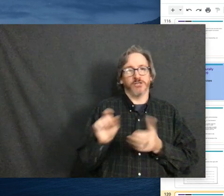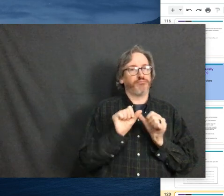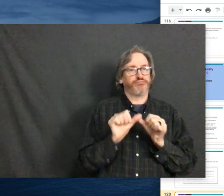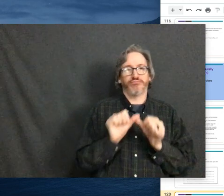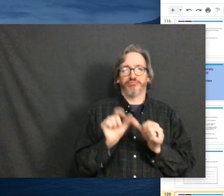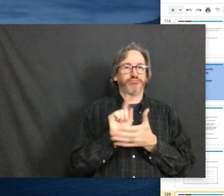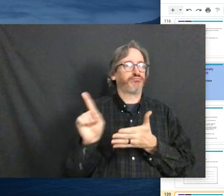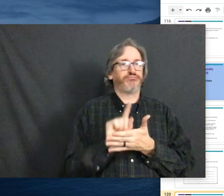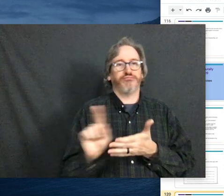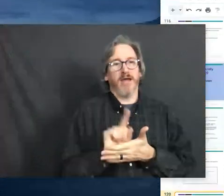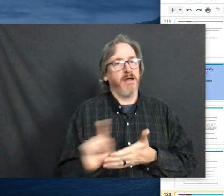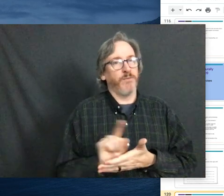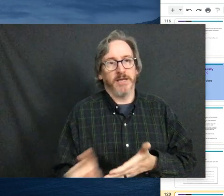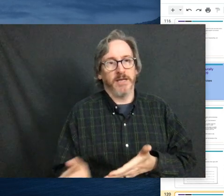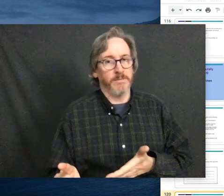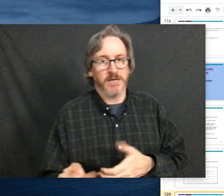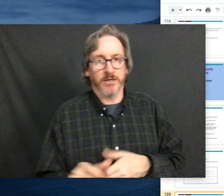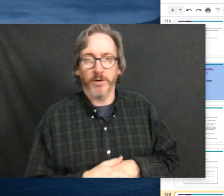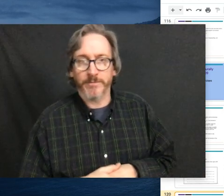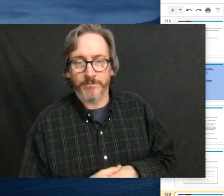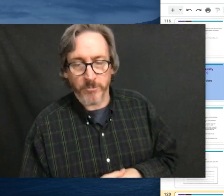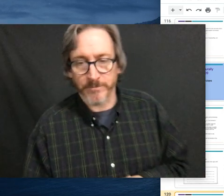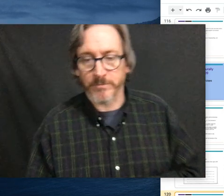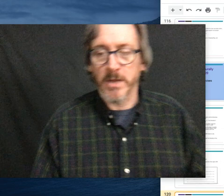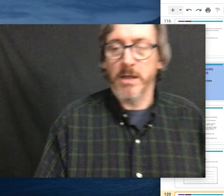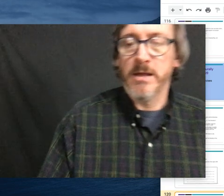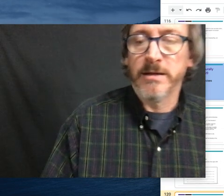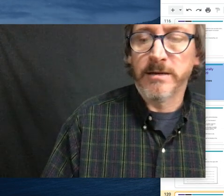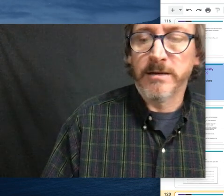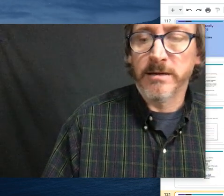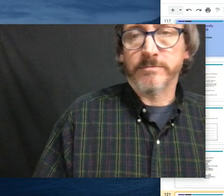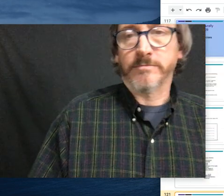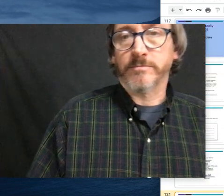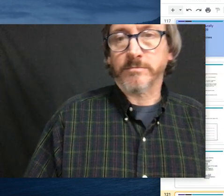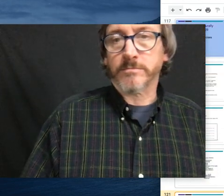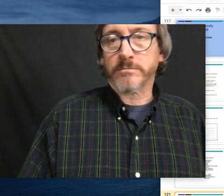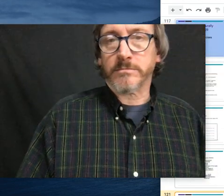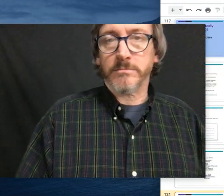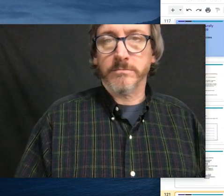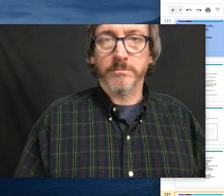it's just every week it keeps on going.